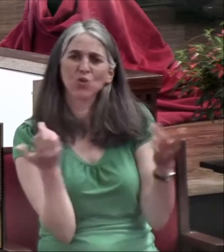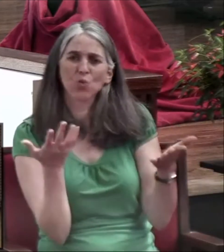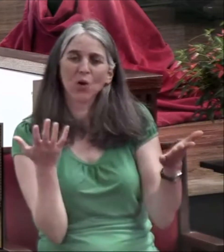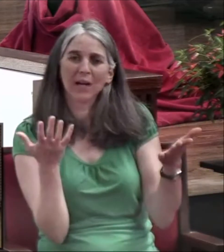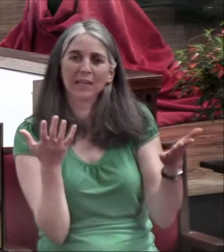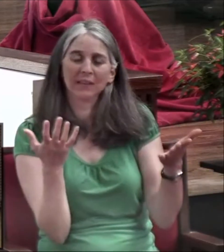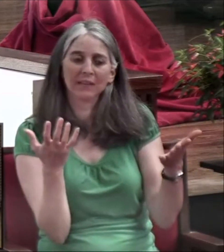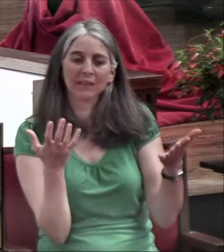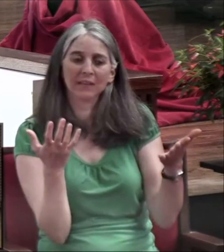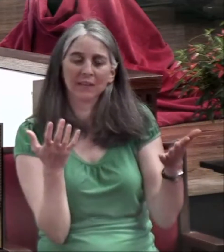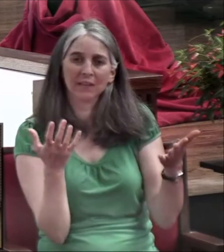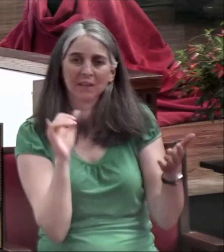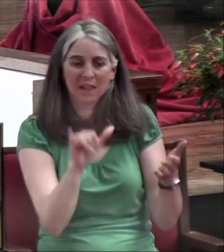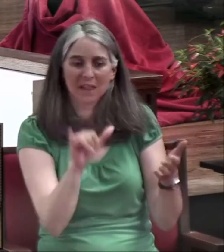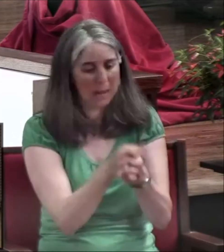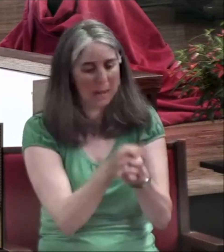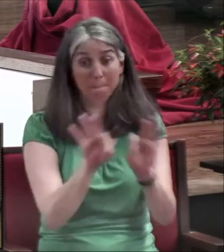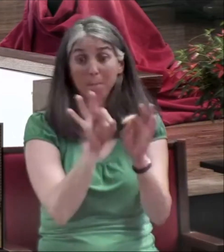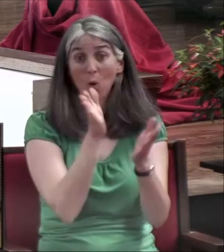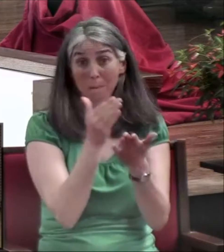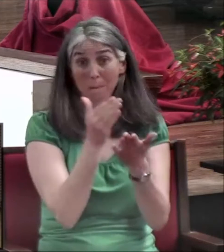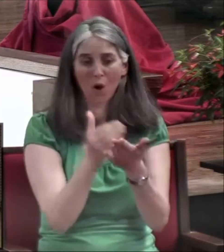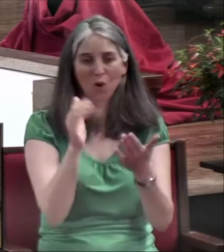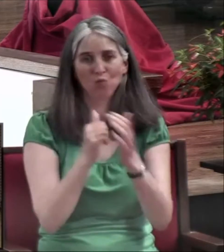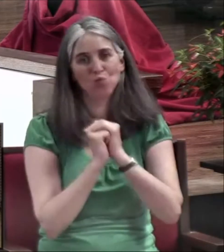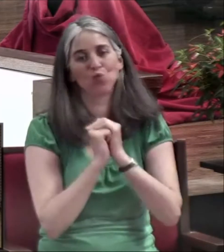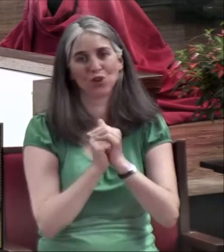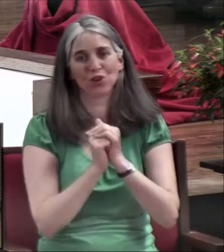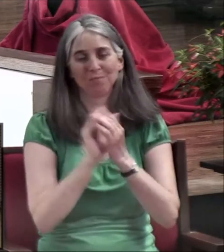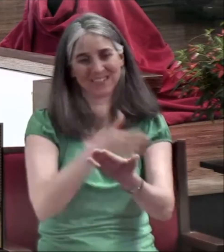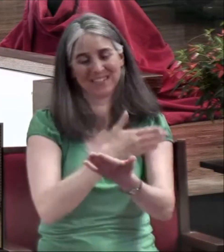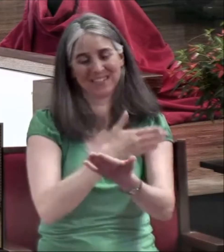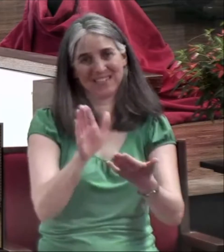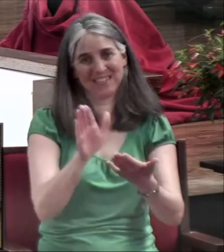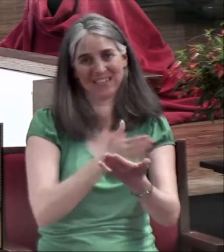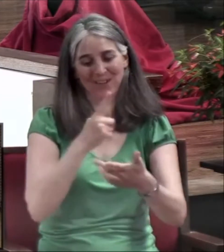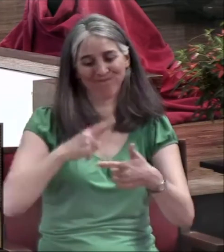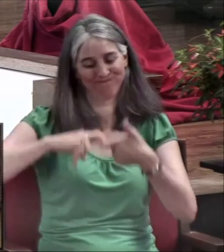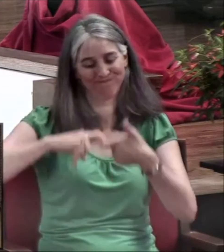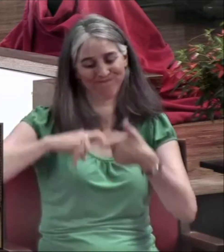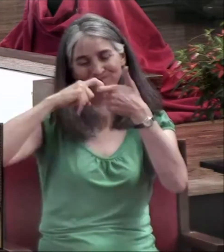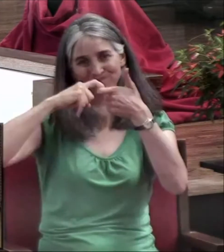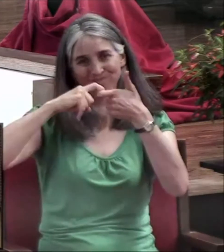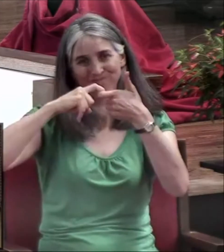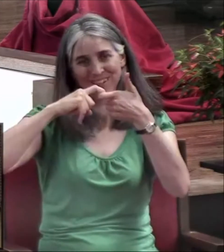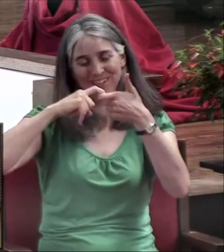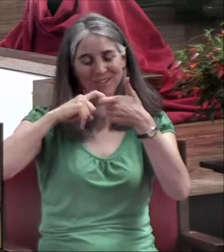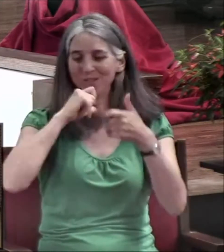that really important part of worship service, of singing, at least to add to it some other